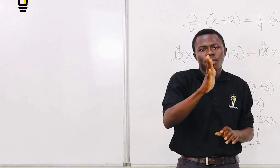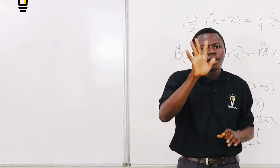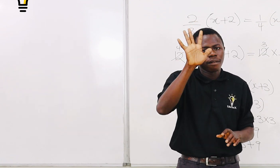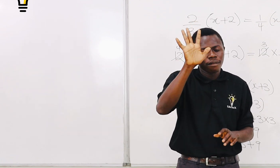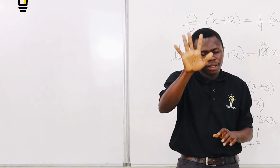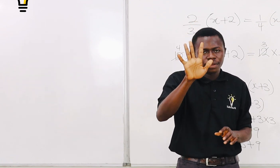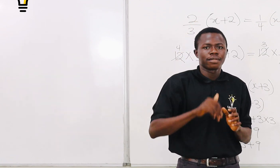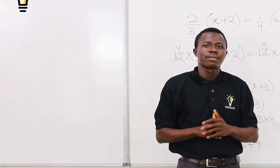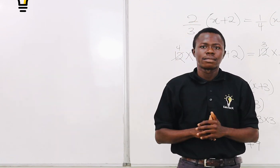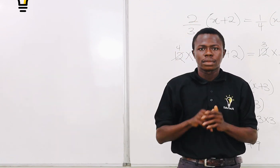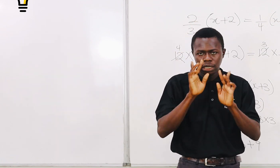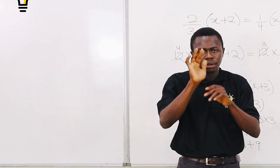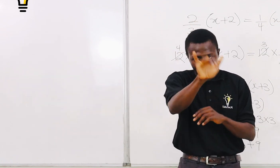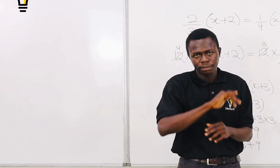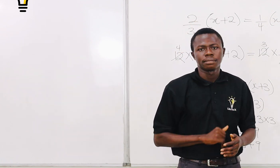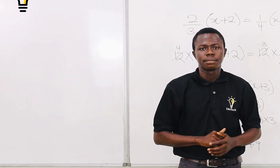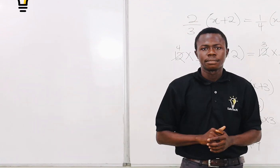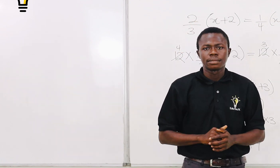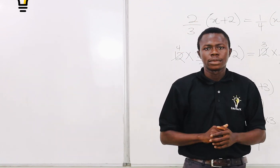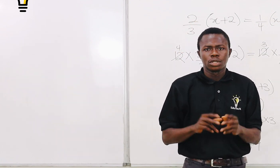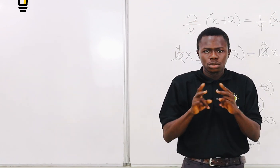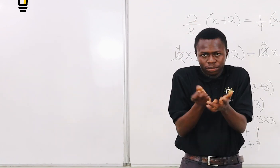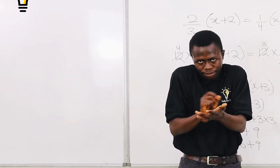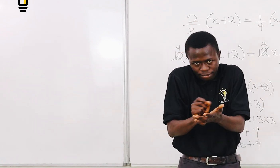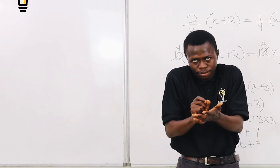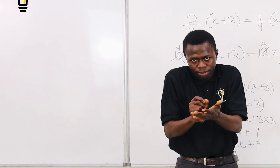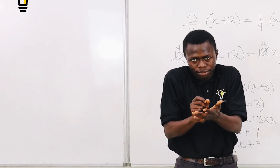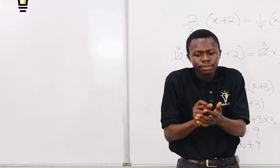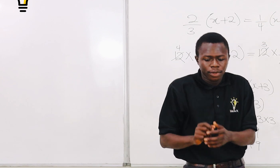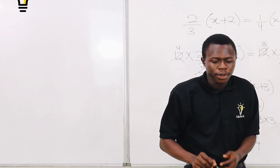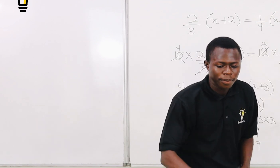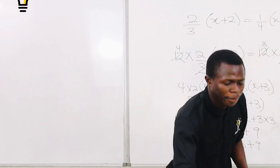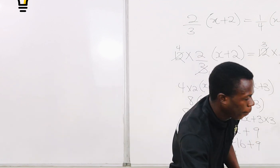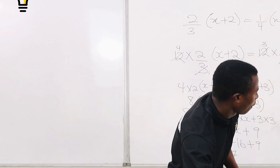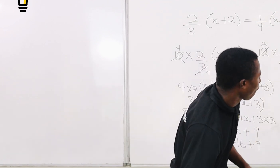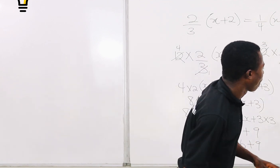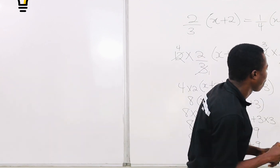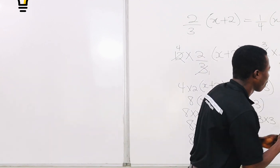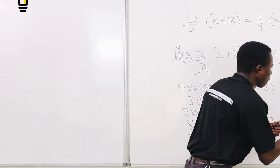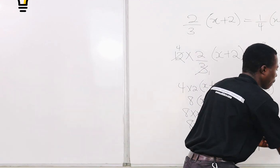divided by 5. That would be the answer. So let's write that as well.